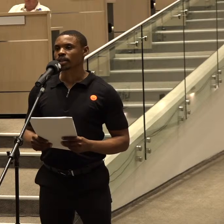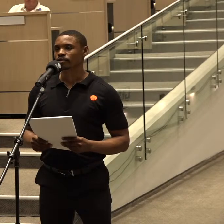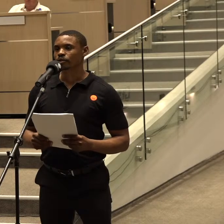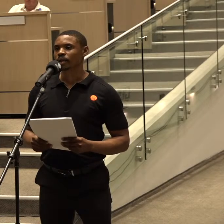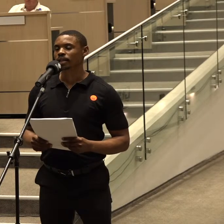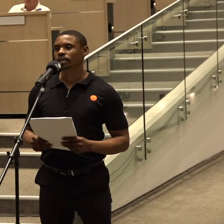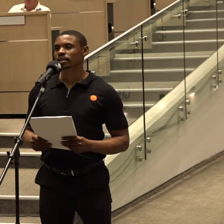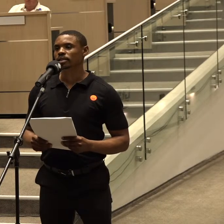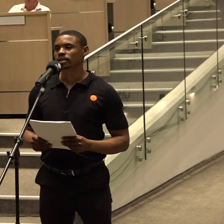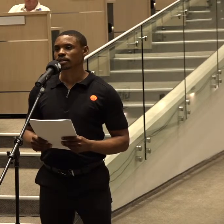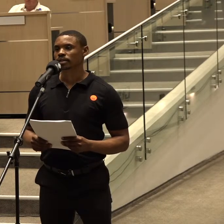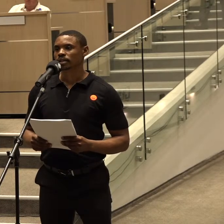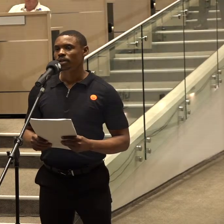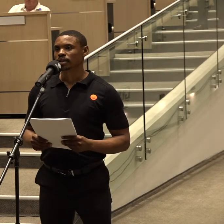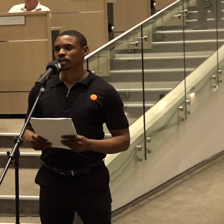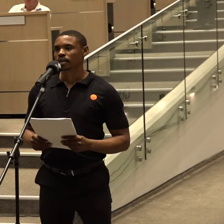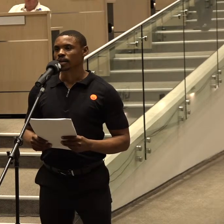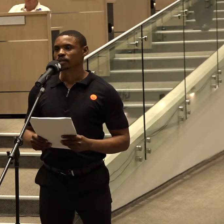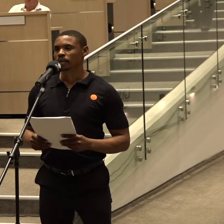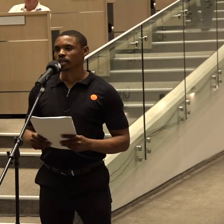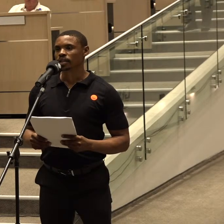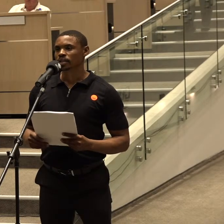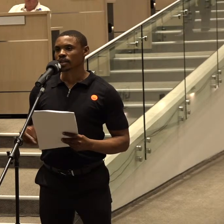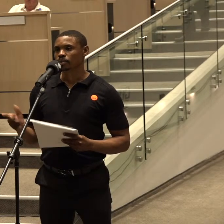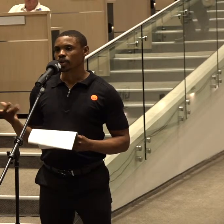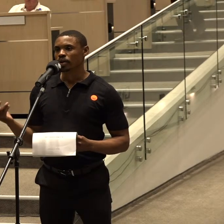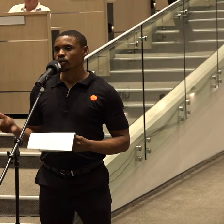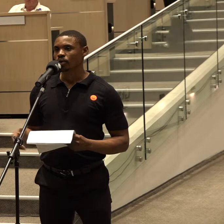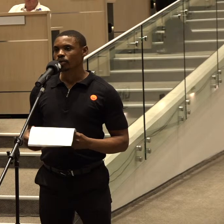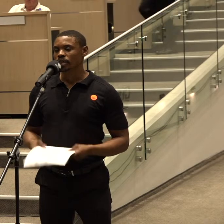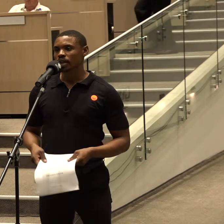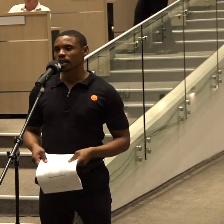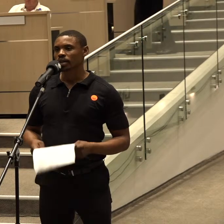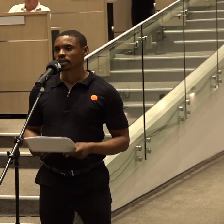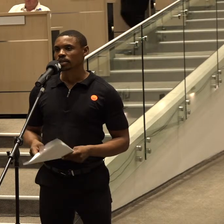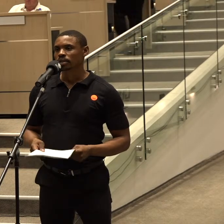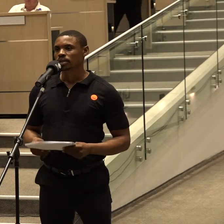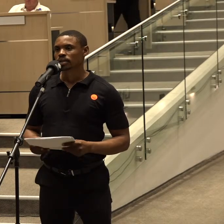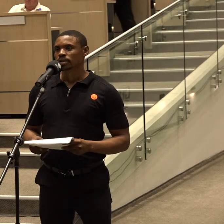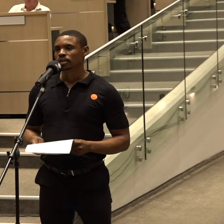Innovative formality as much as